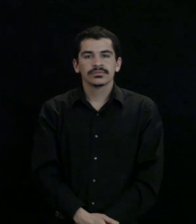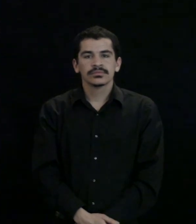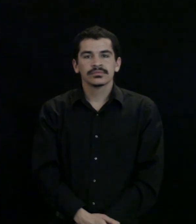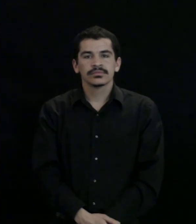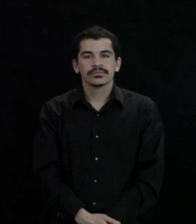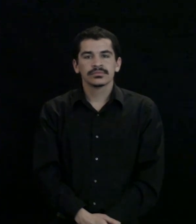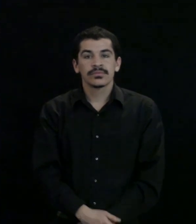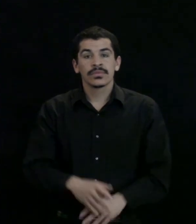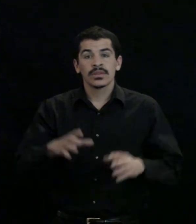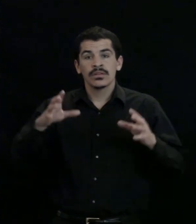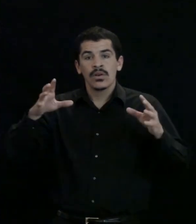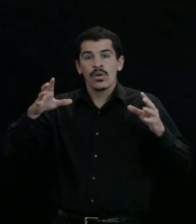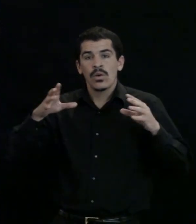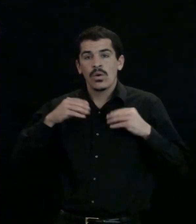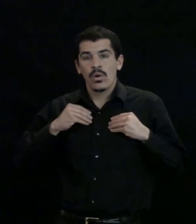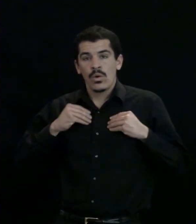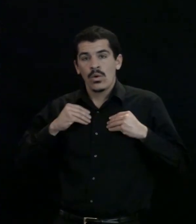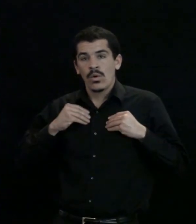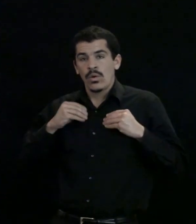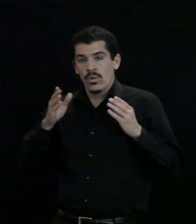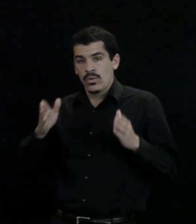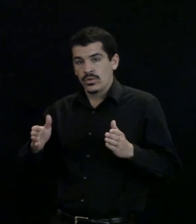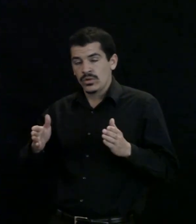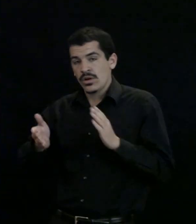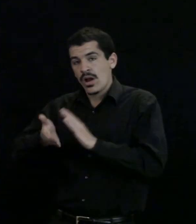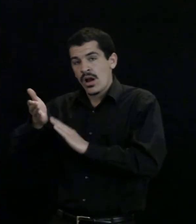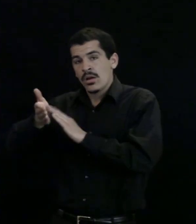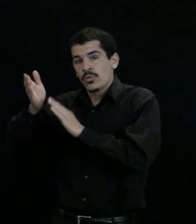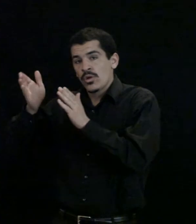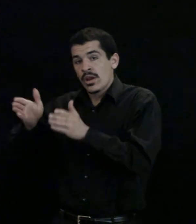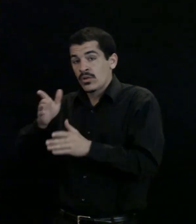The owner and operator would be the developer.